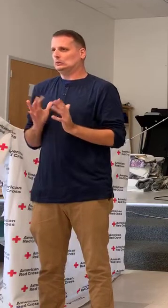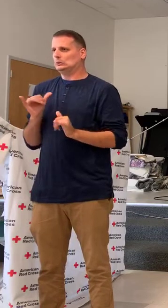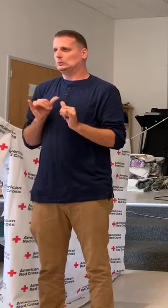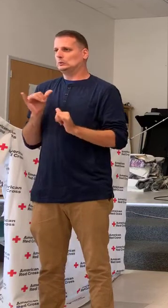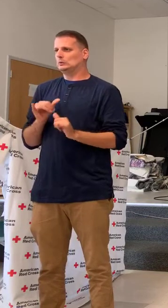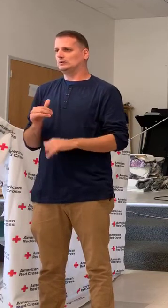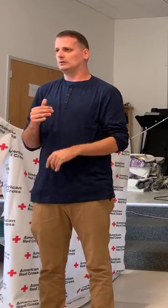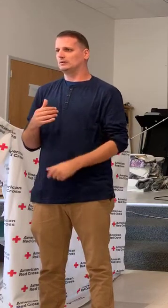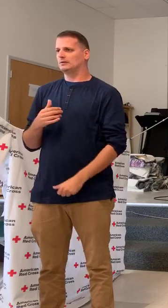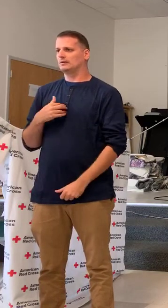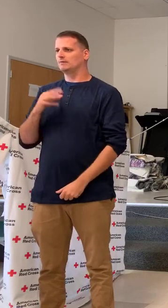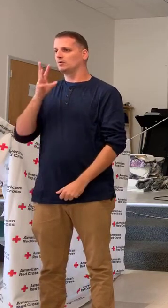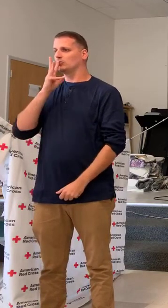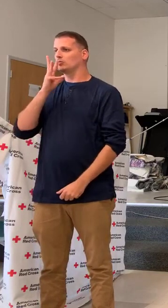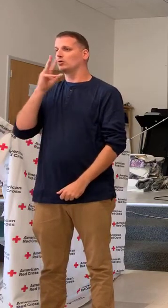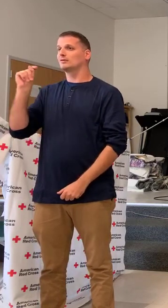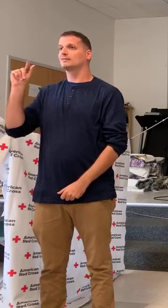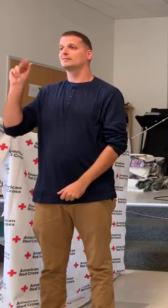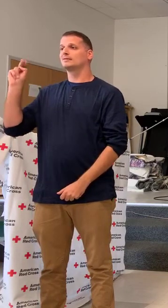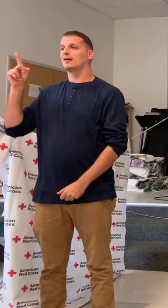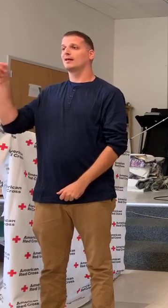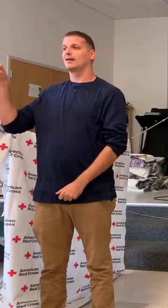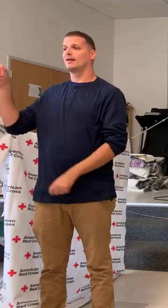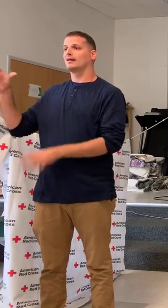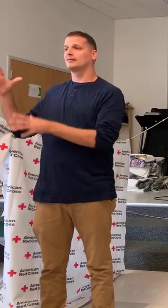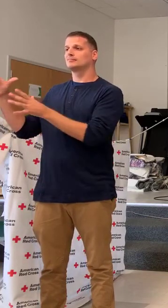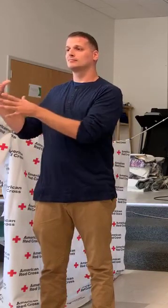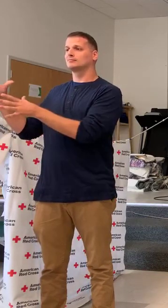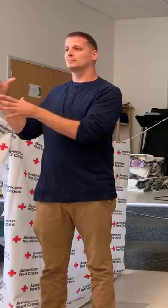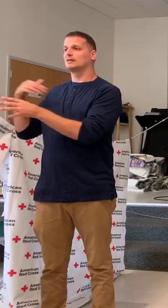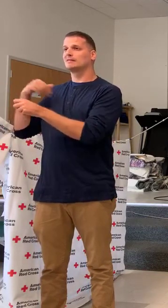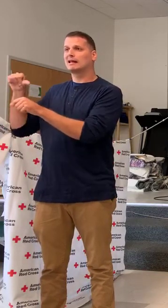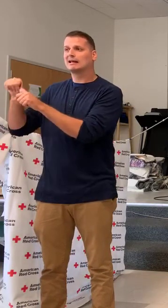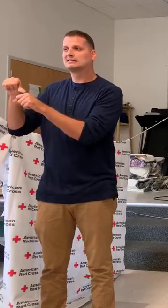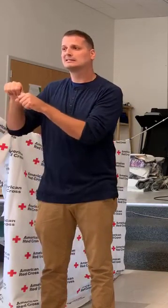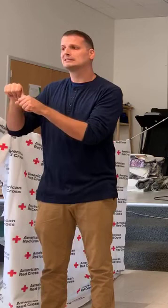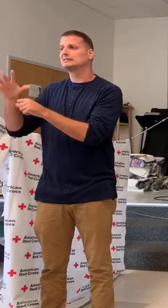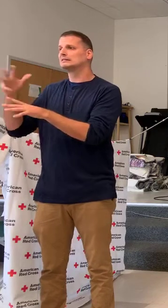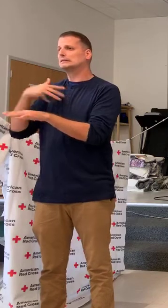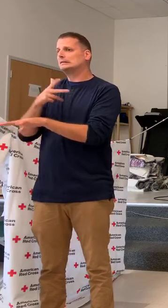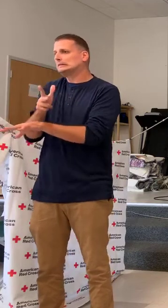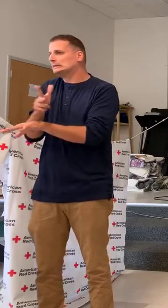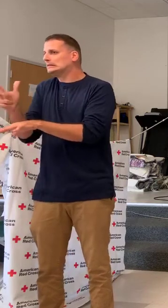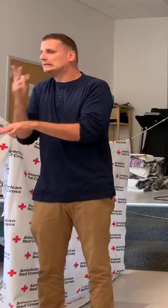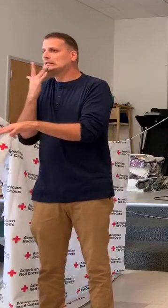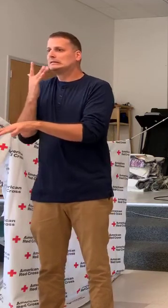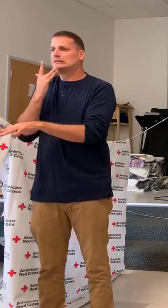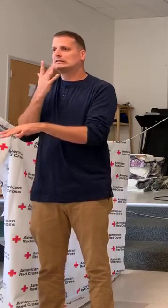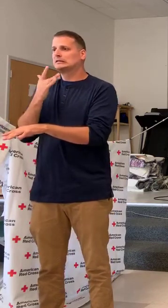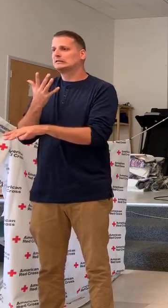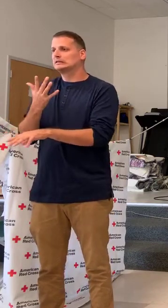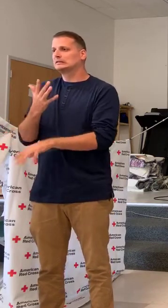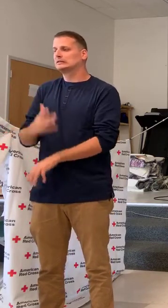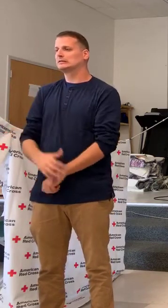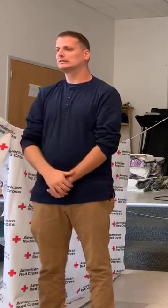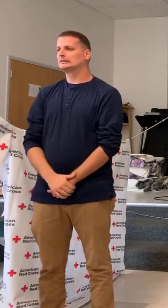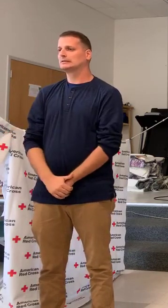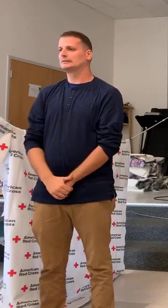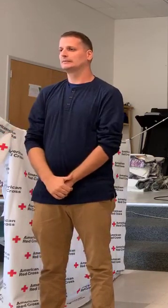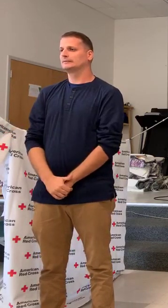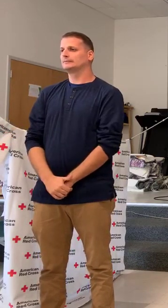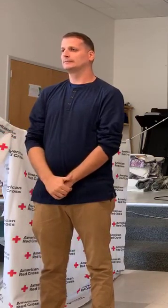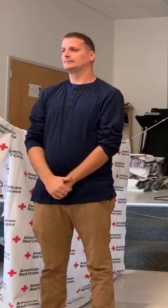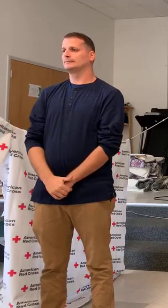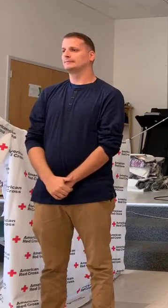loaded with flammable fuel that we had to get through, because traffic would pull over. When you turn them around, they pull over on the southbound side and